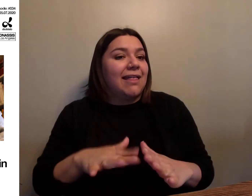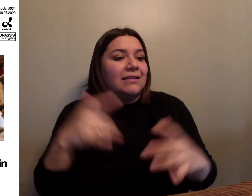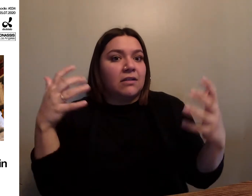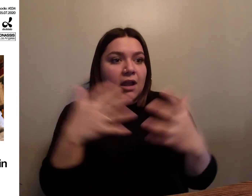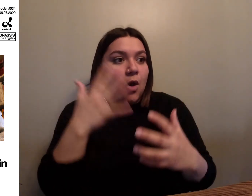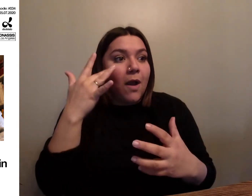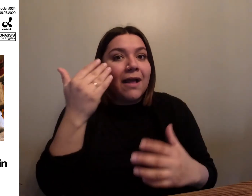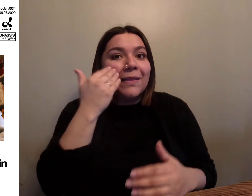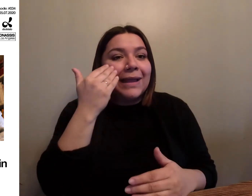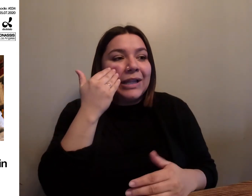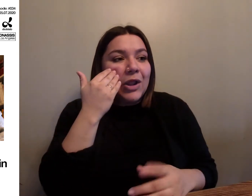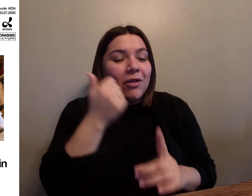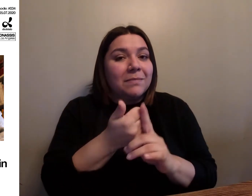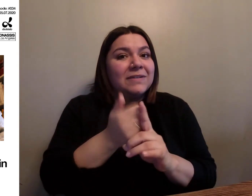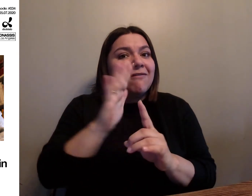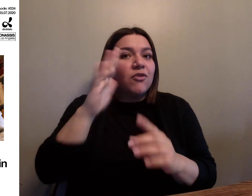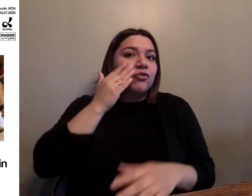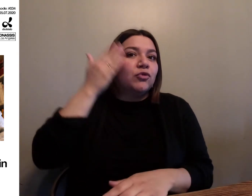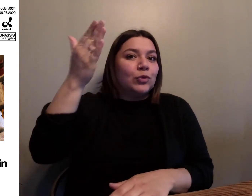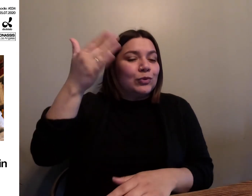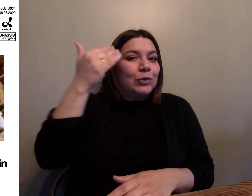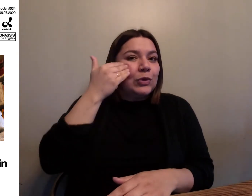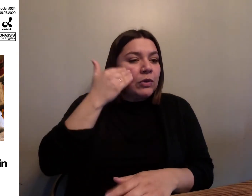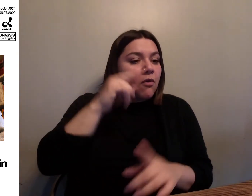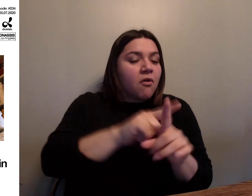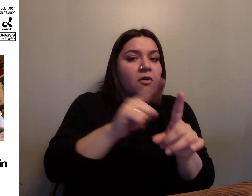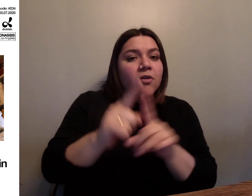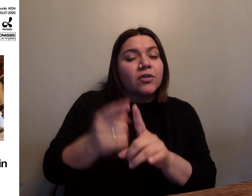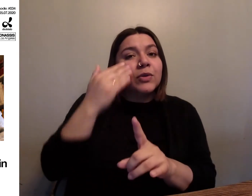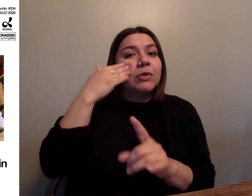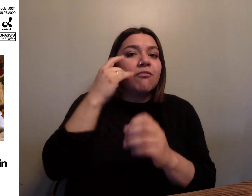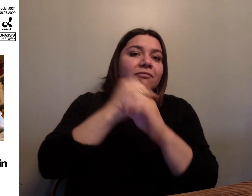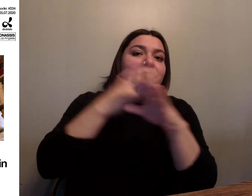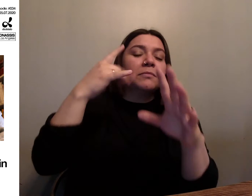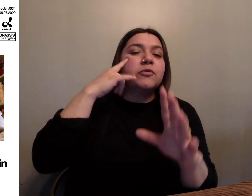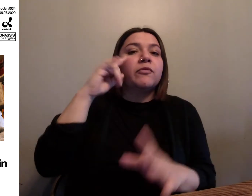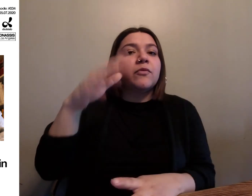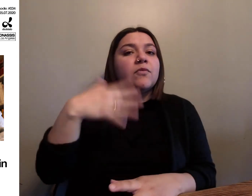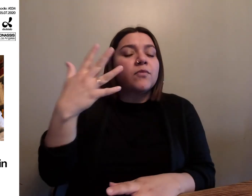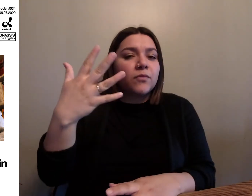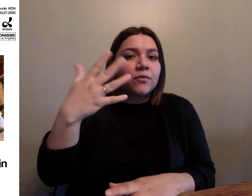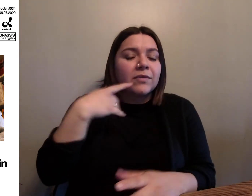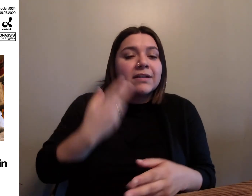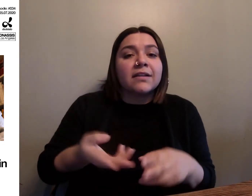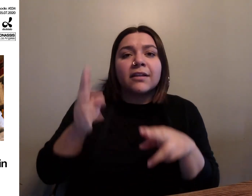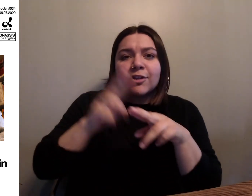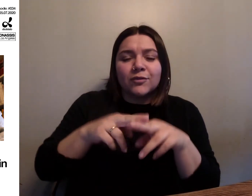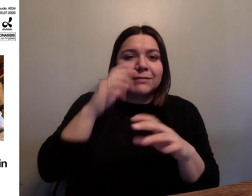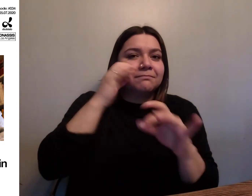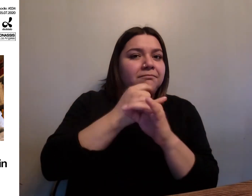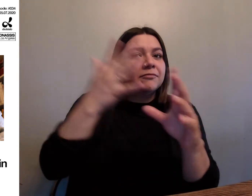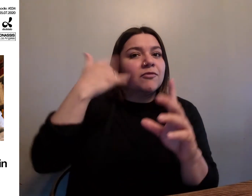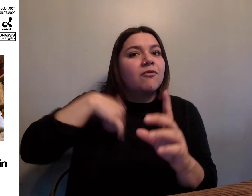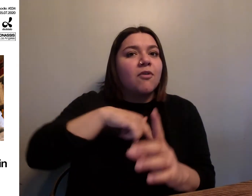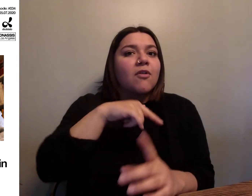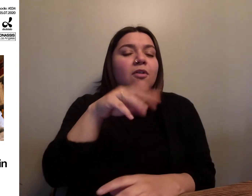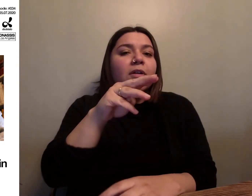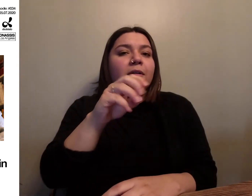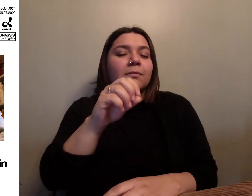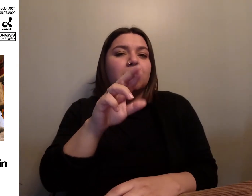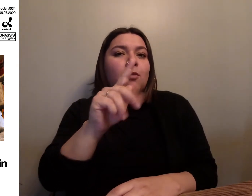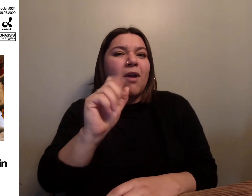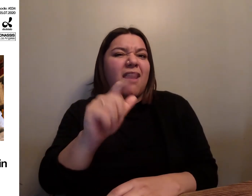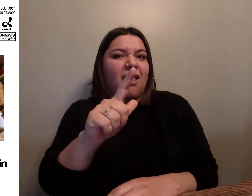horror because they know that that's their fate. So it's also the image of an increased image of our